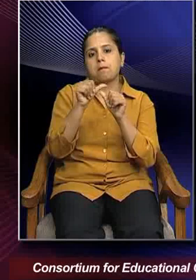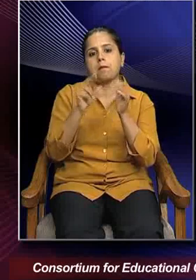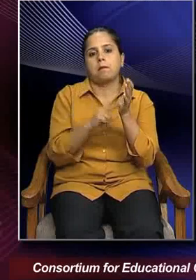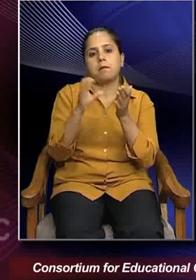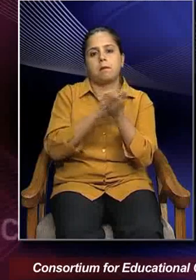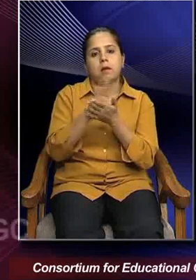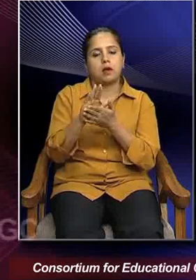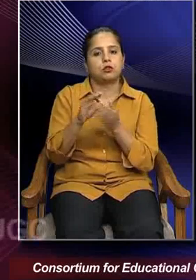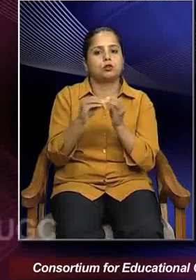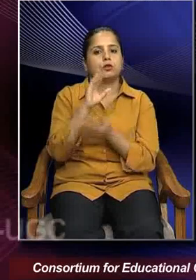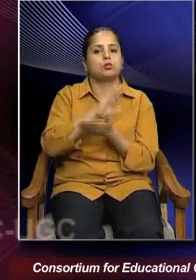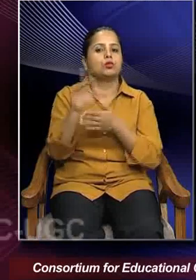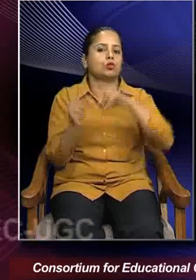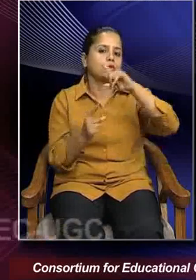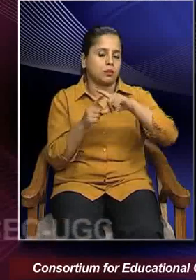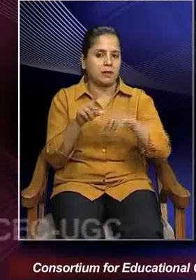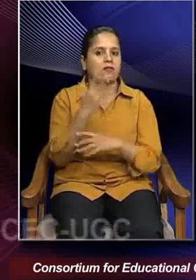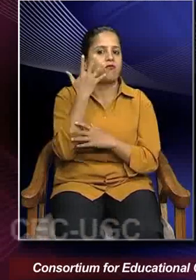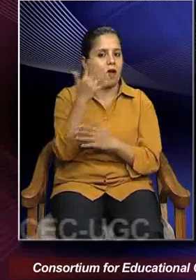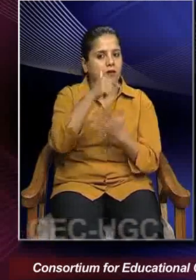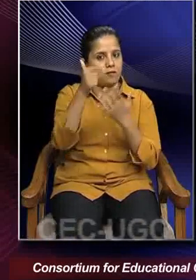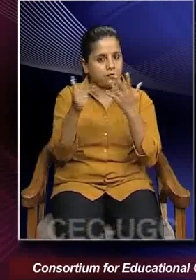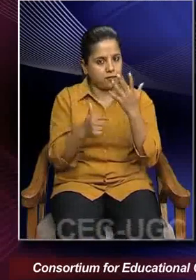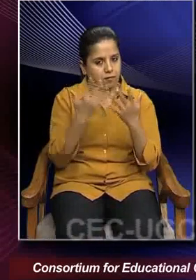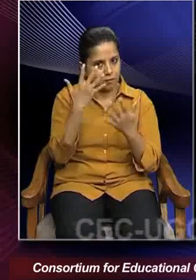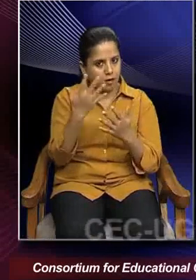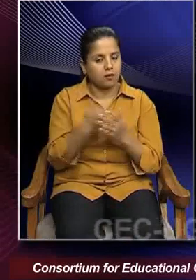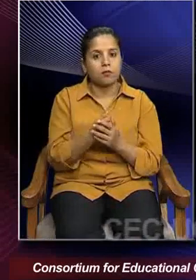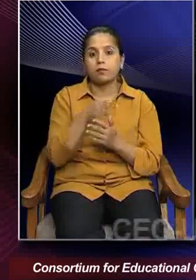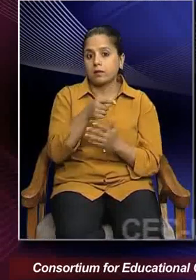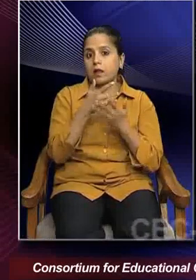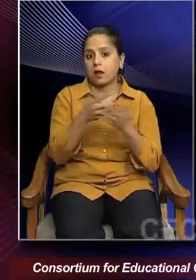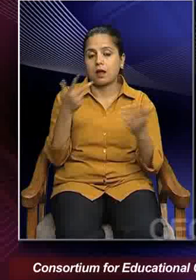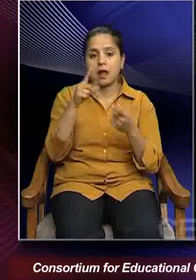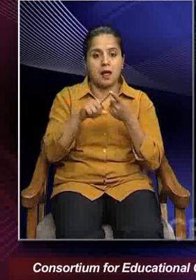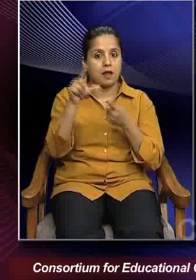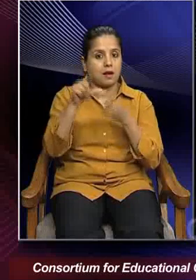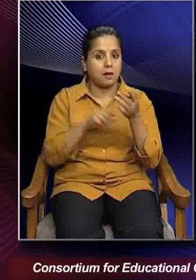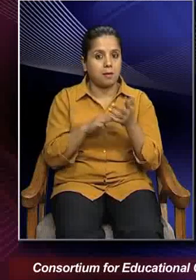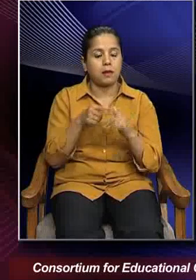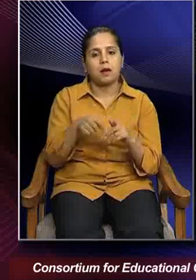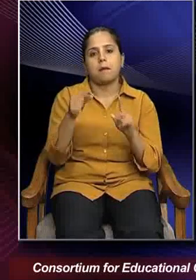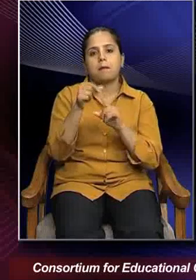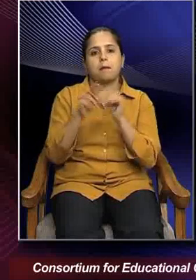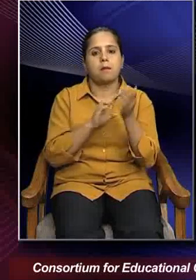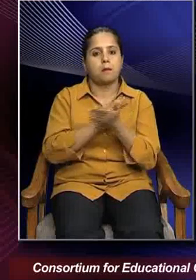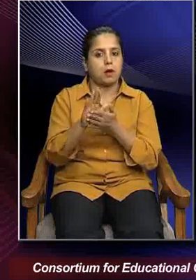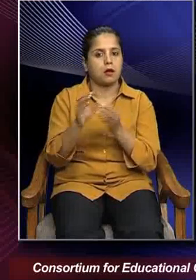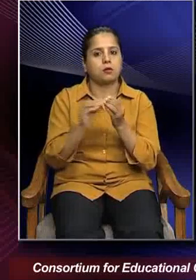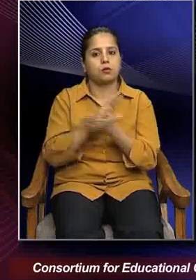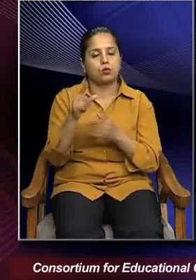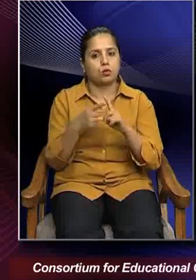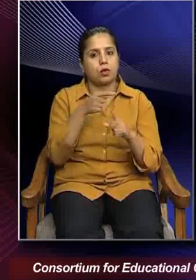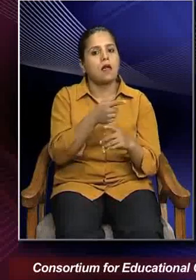Why? Because there are 5. So these 5 elements are known as Panchabhut and they are